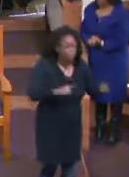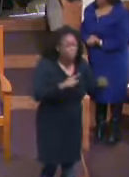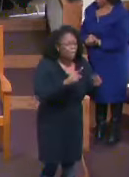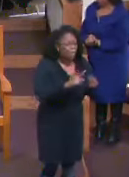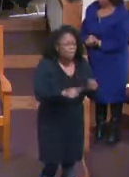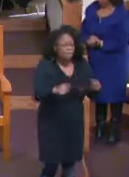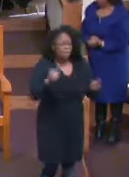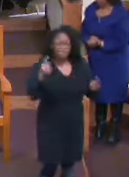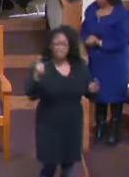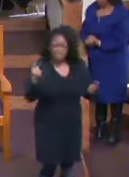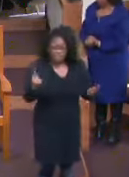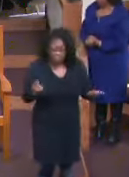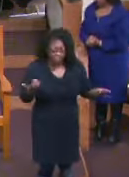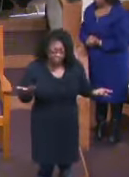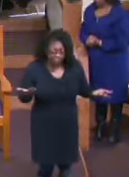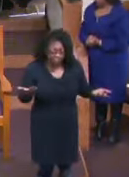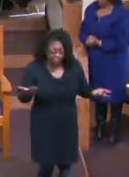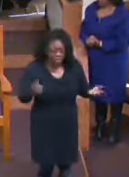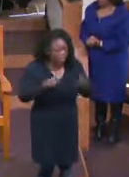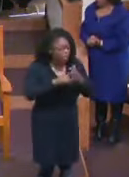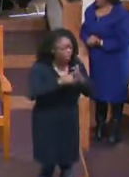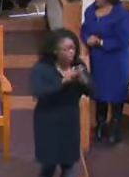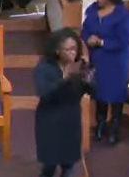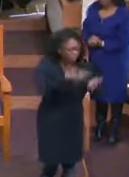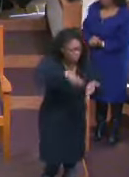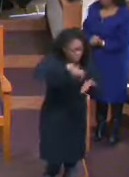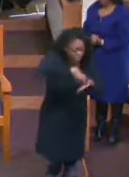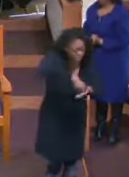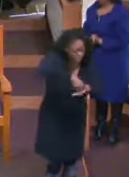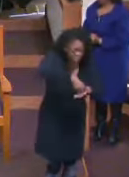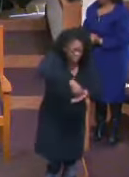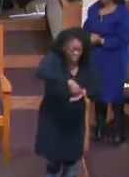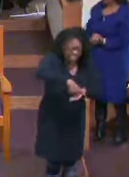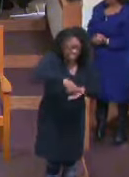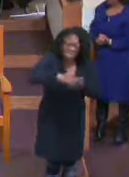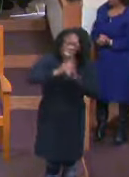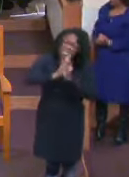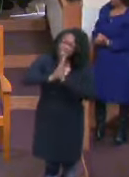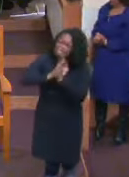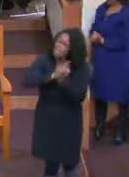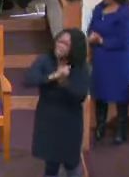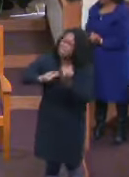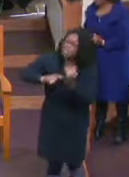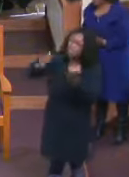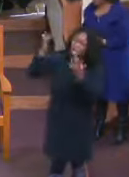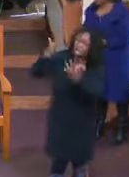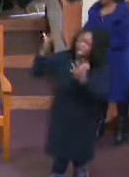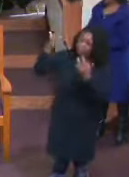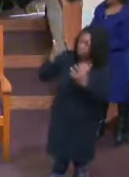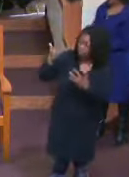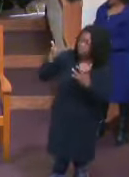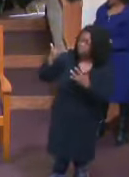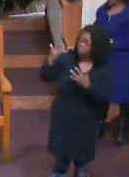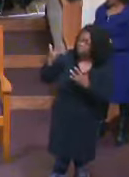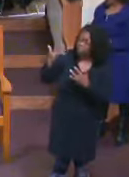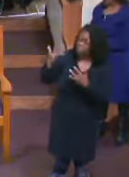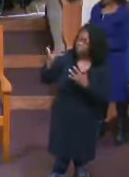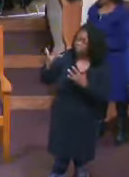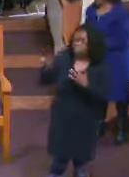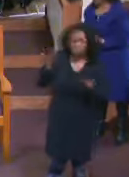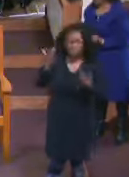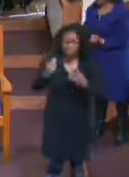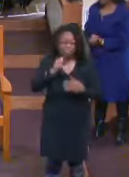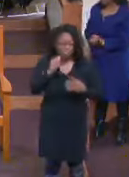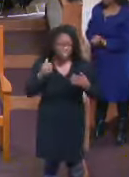or another, you begin to get down on your knees and pray, Lord, have mercy. And maybe you didn't have